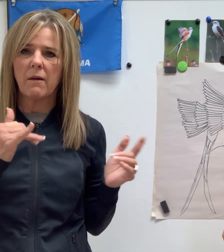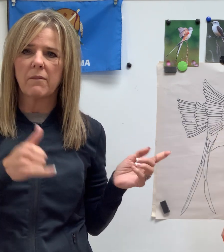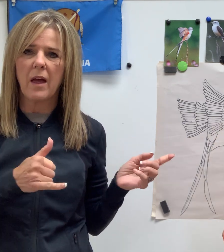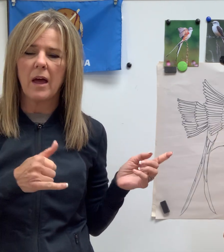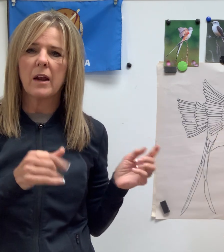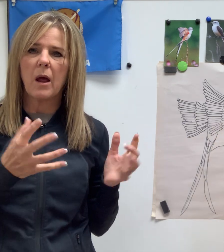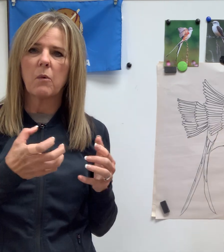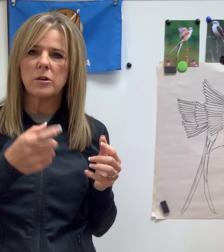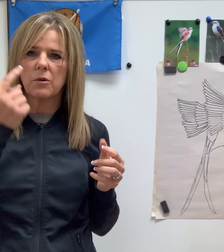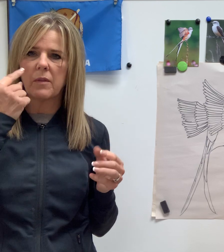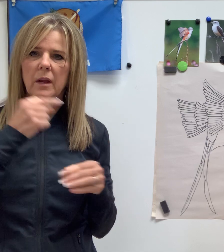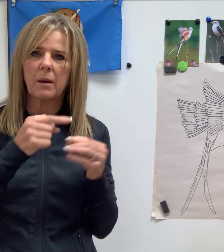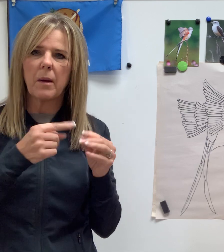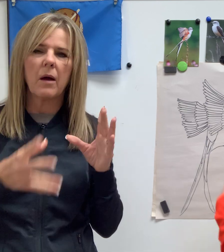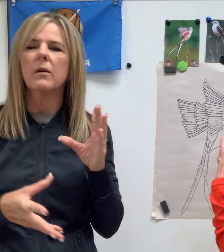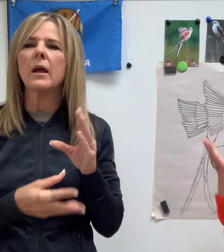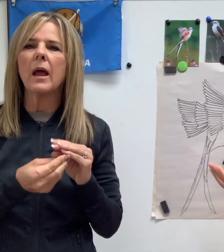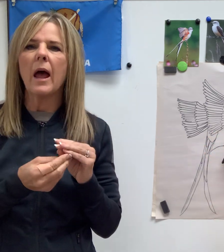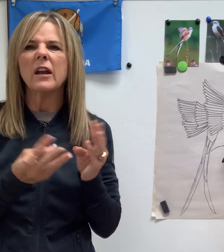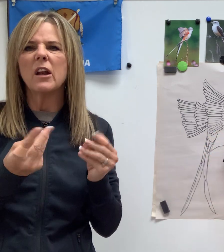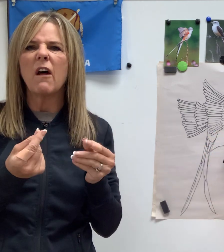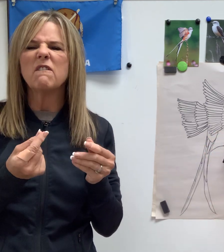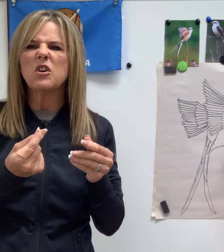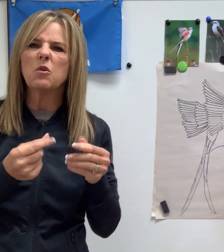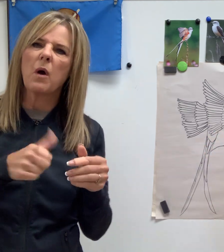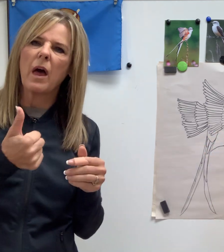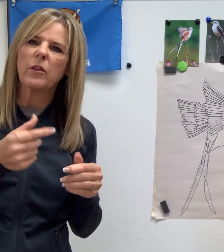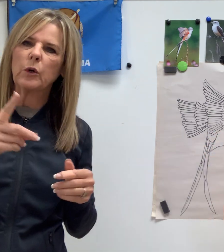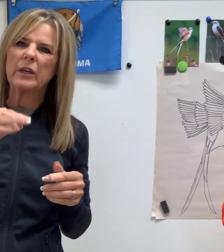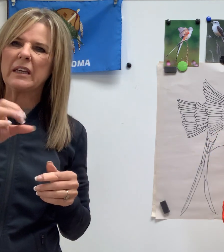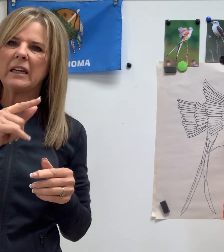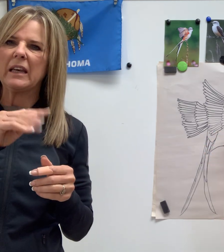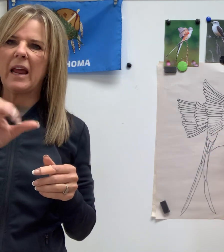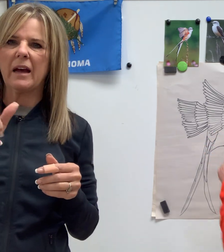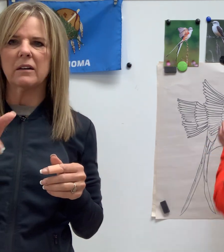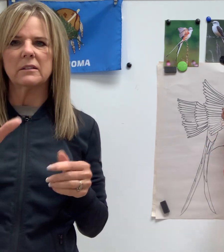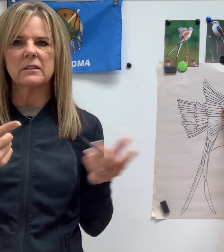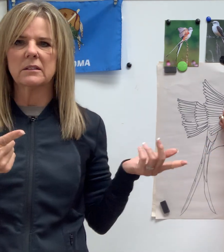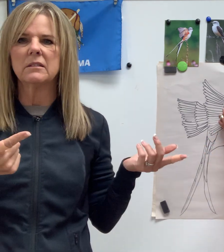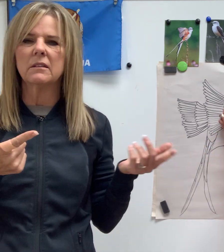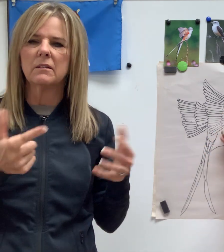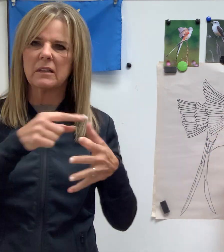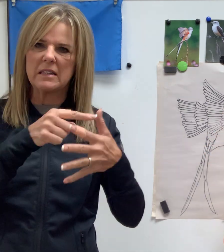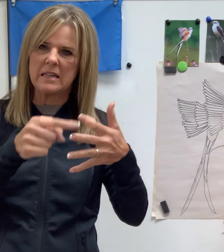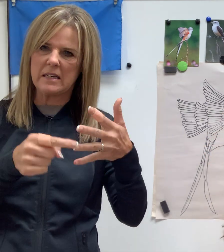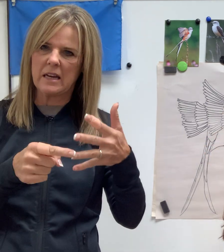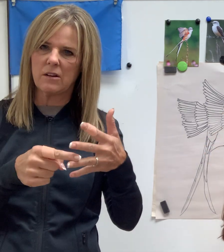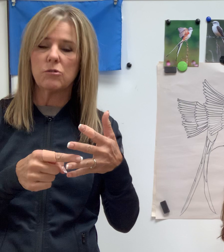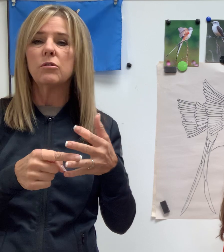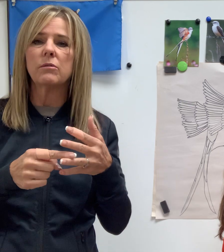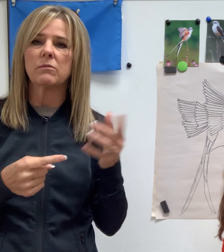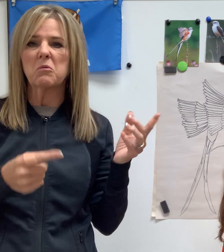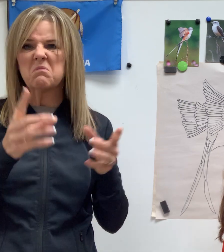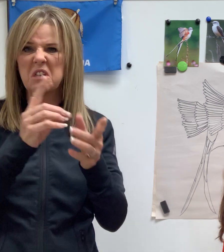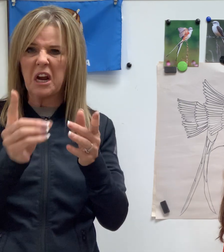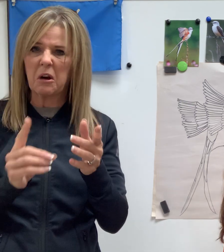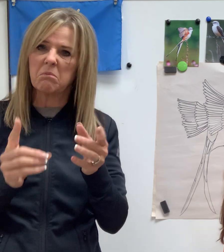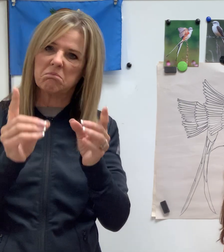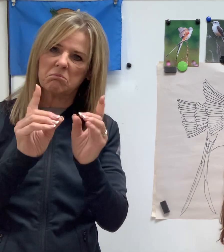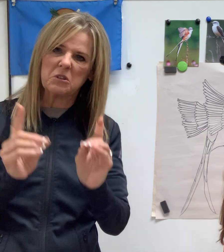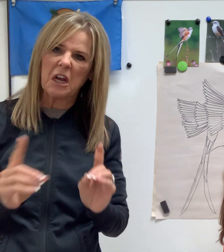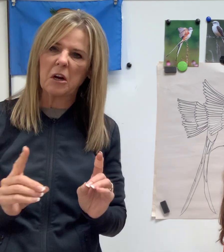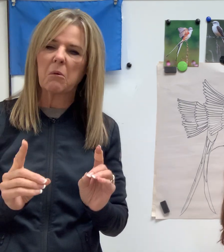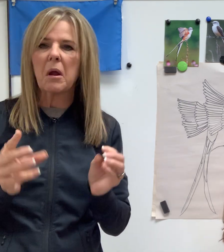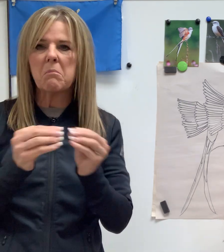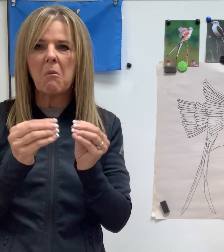want you to think about adding a few details if you would like. You could come up here to this very first section. I could add a